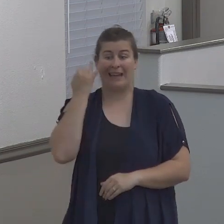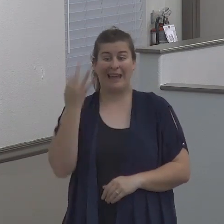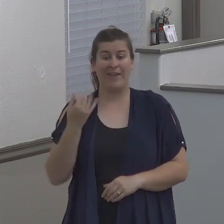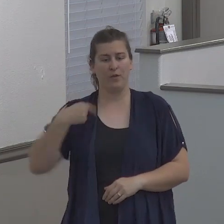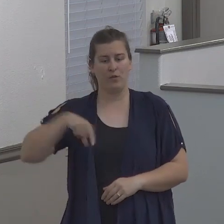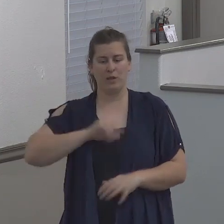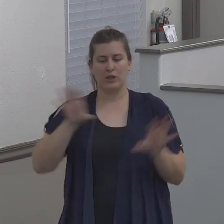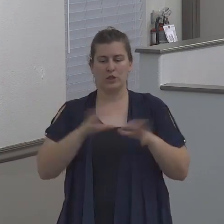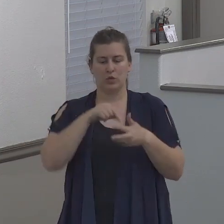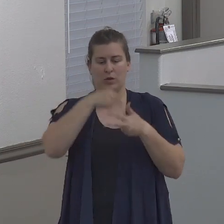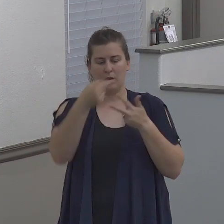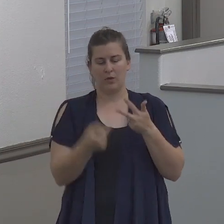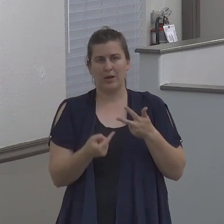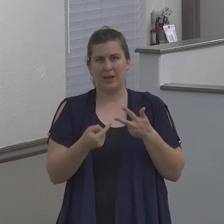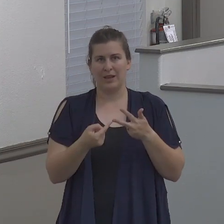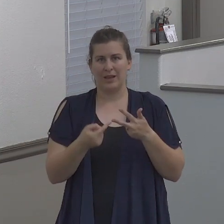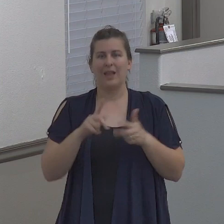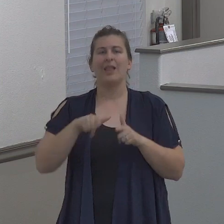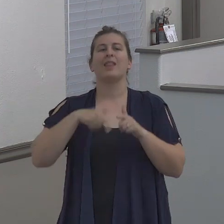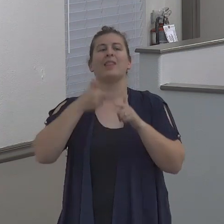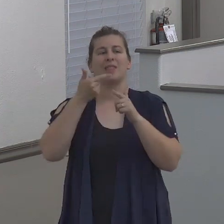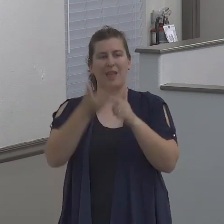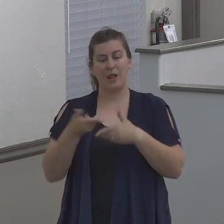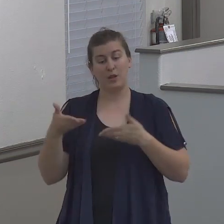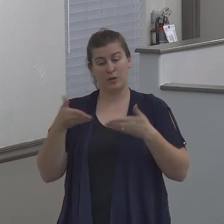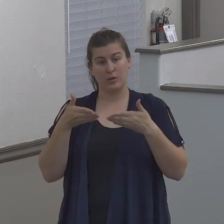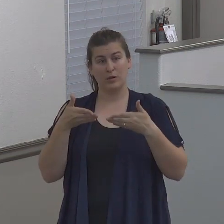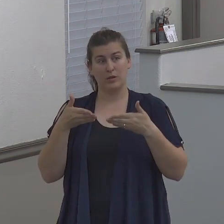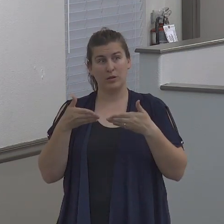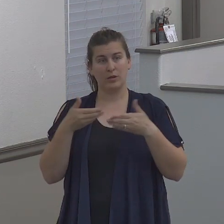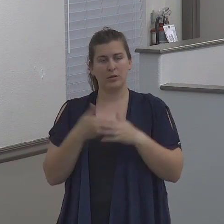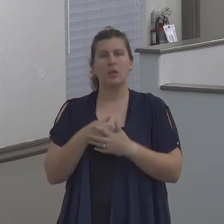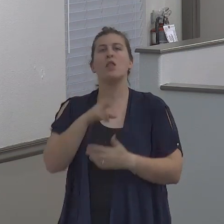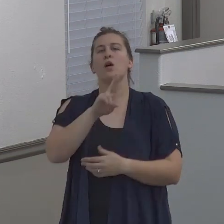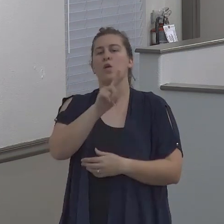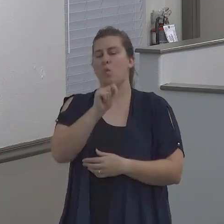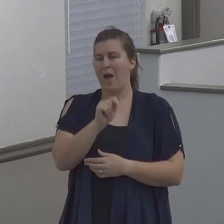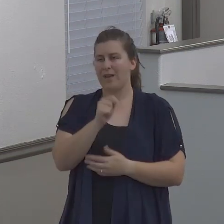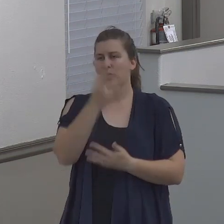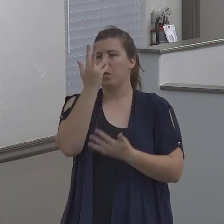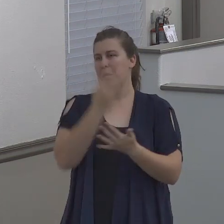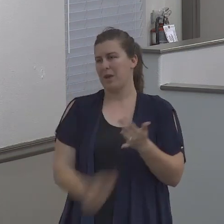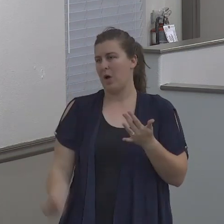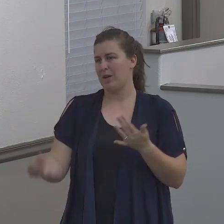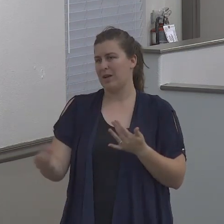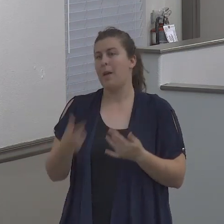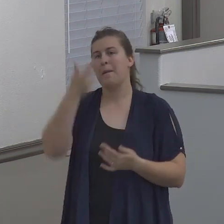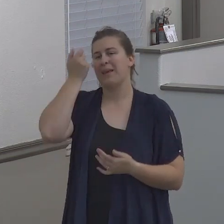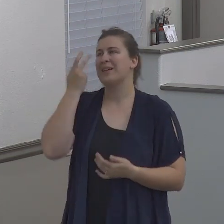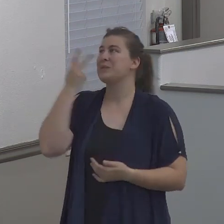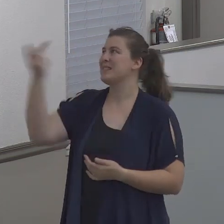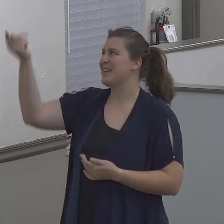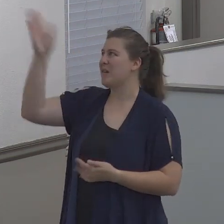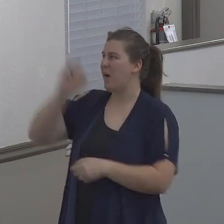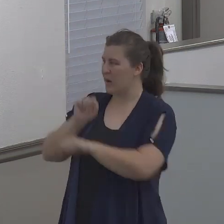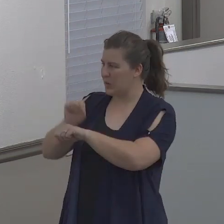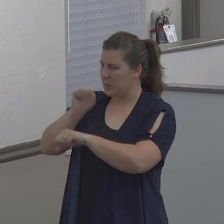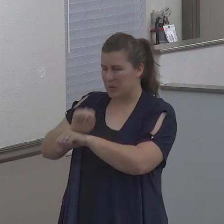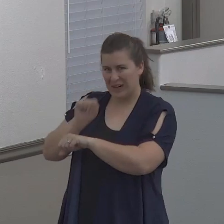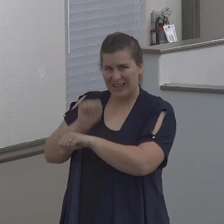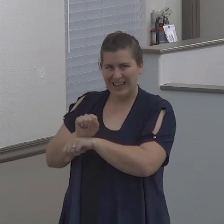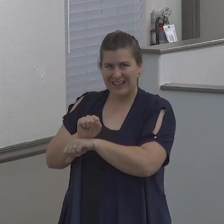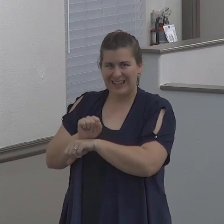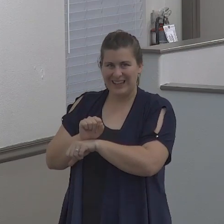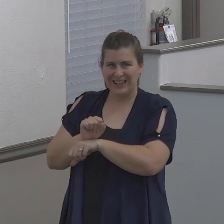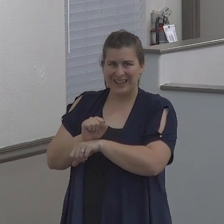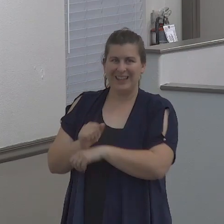And then, if we do that, the rut will be gone. It'll be gone. Because we'll